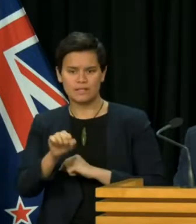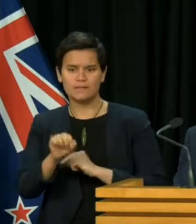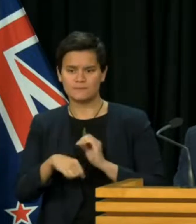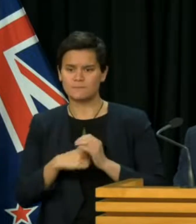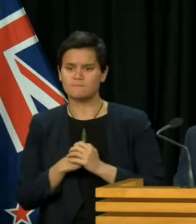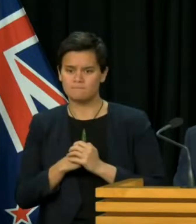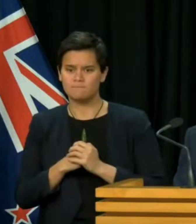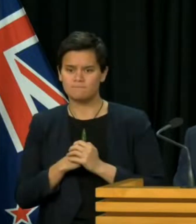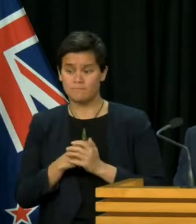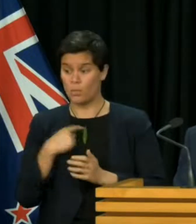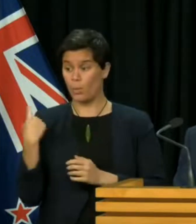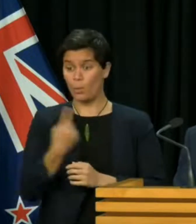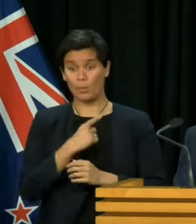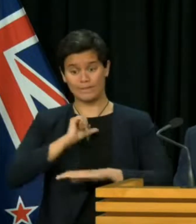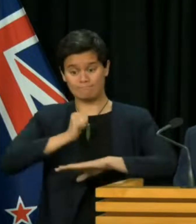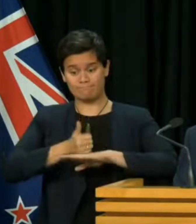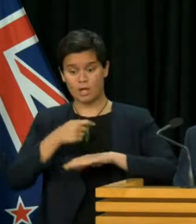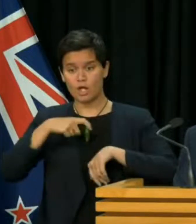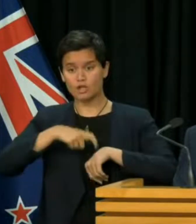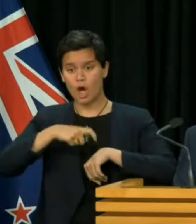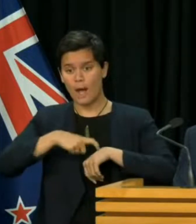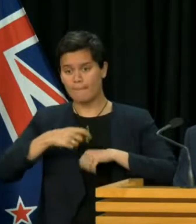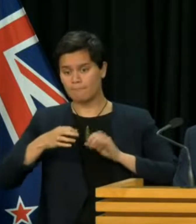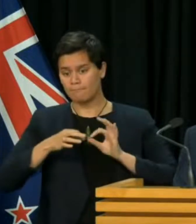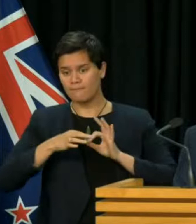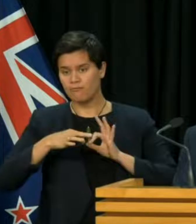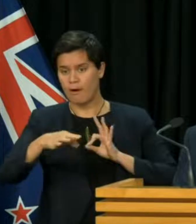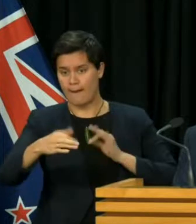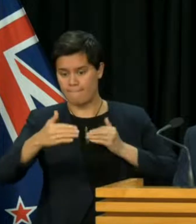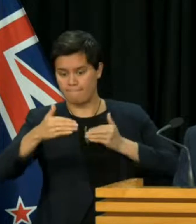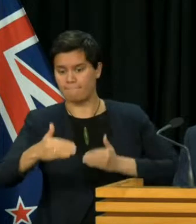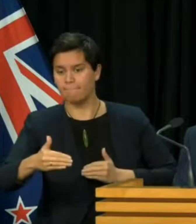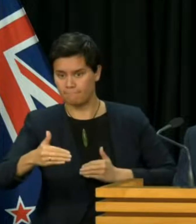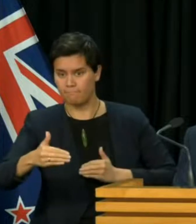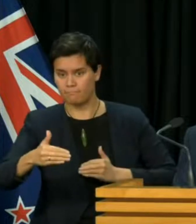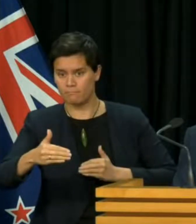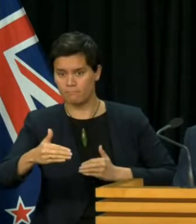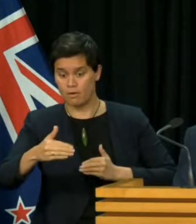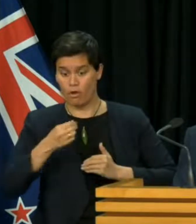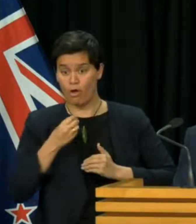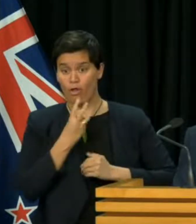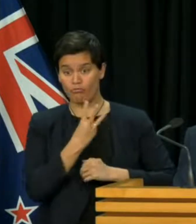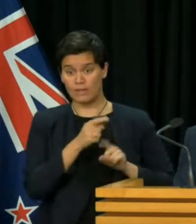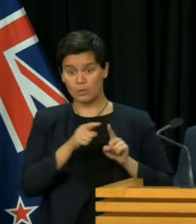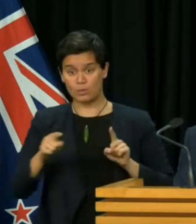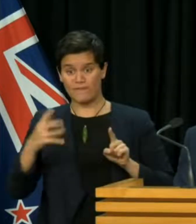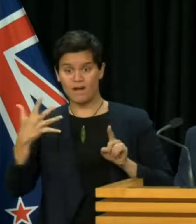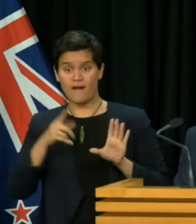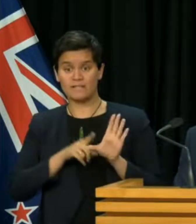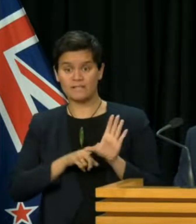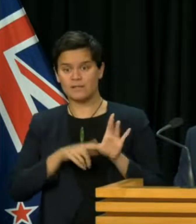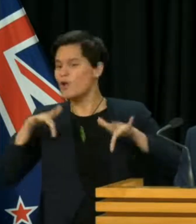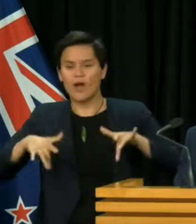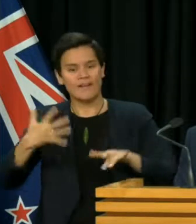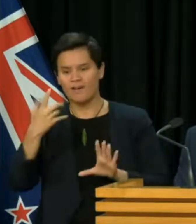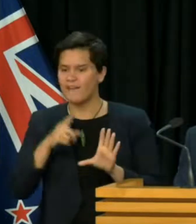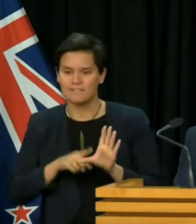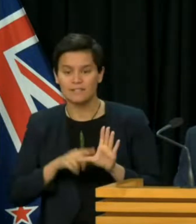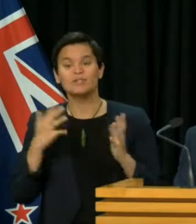implement some significant recommendations that were over a 3 to 5 year period, and we're continuing to do that work. Why haven't you removed